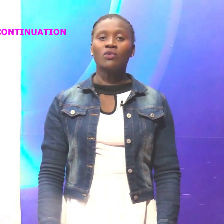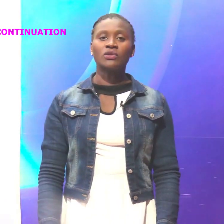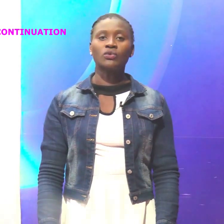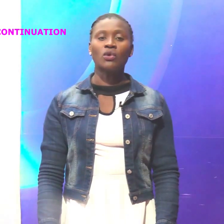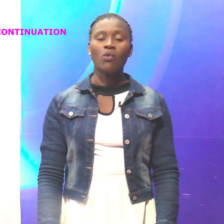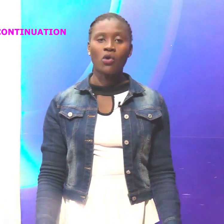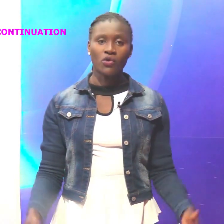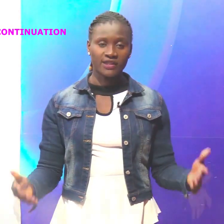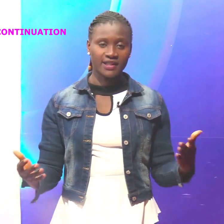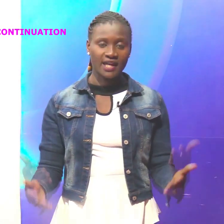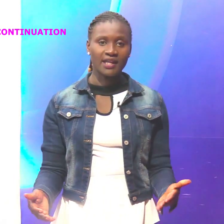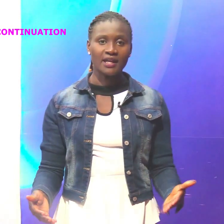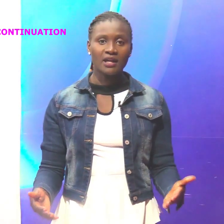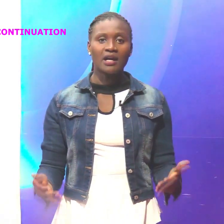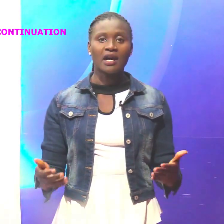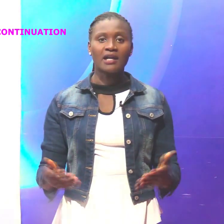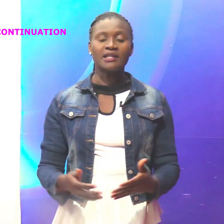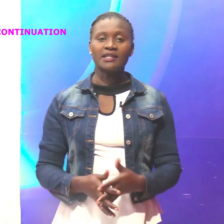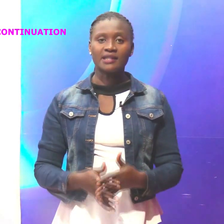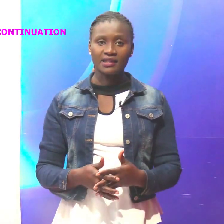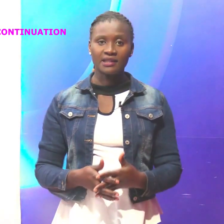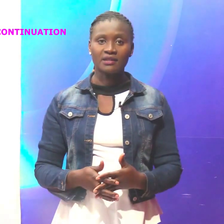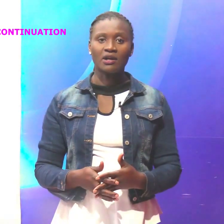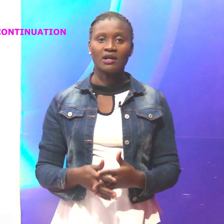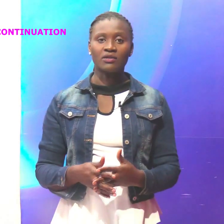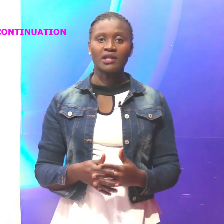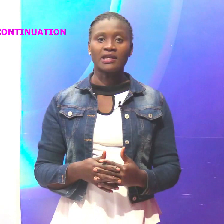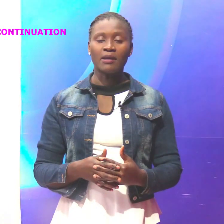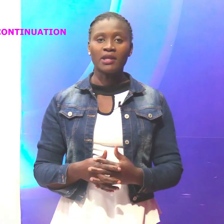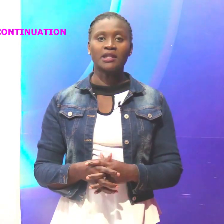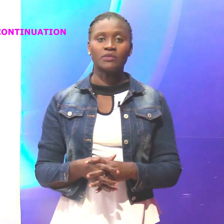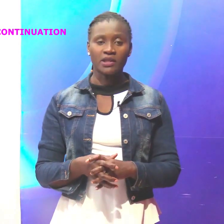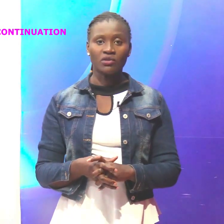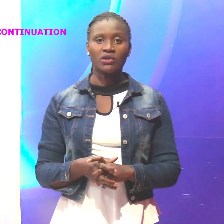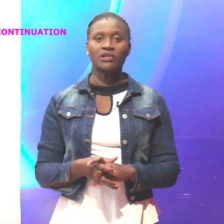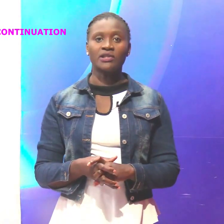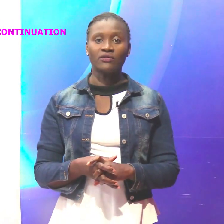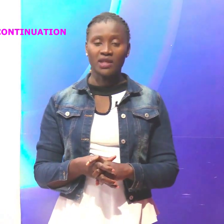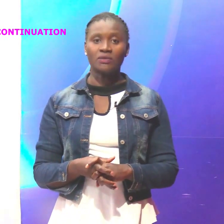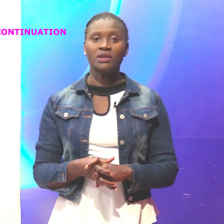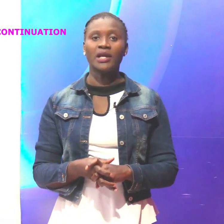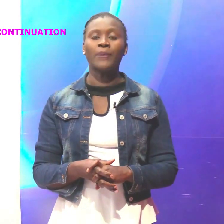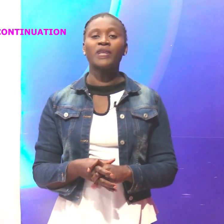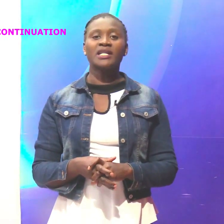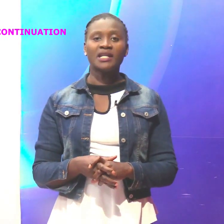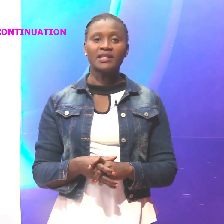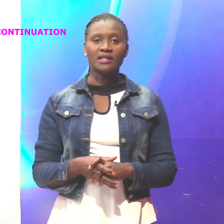know more on signing, just send it on the number that is passing on your TV down there. Just send through